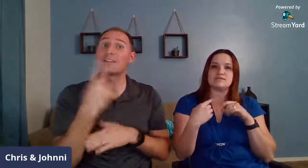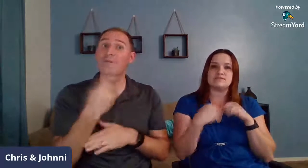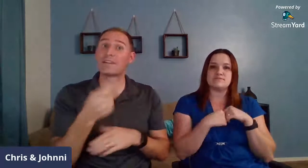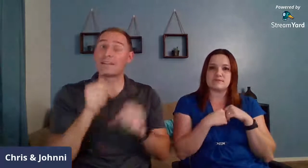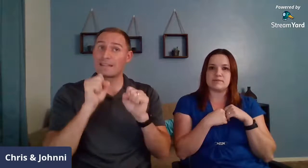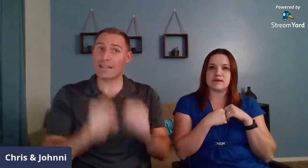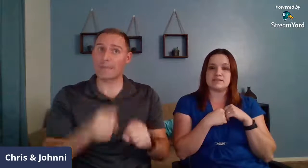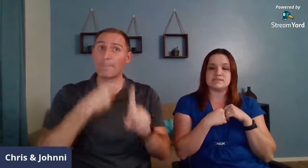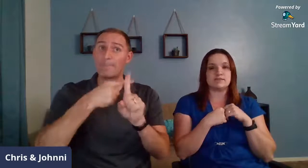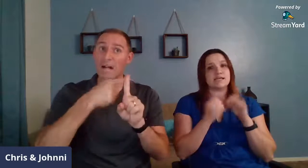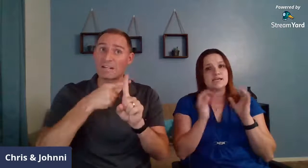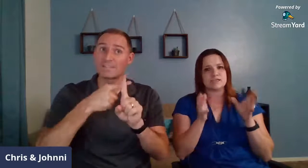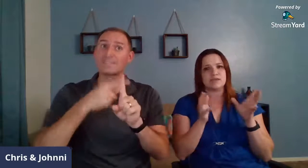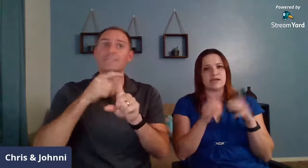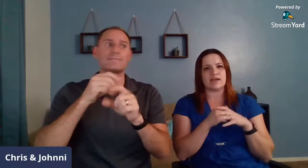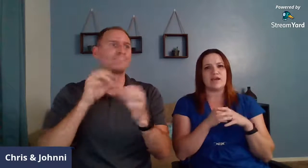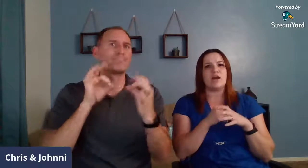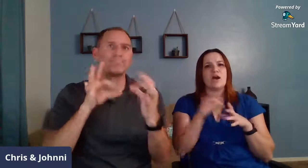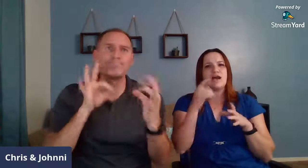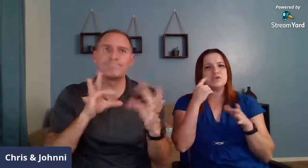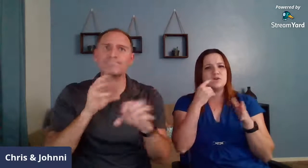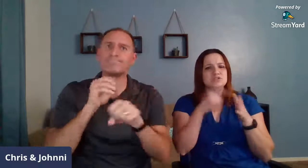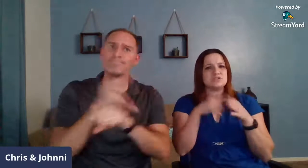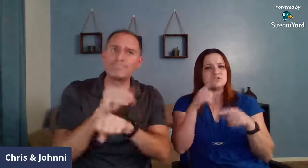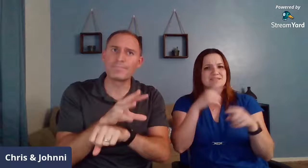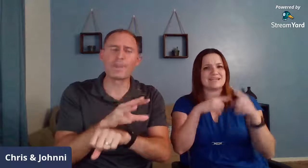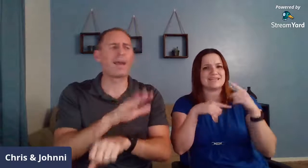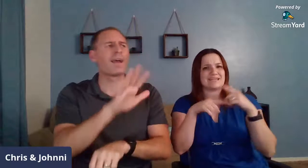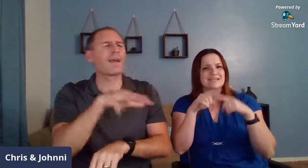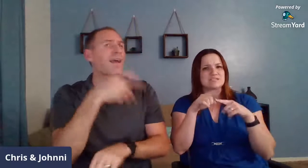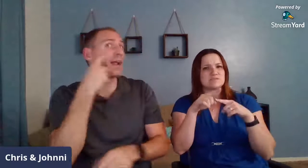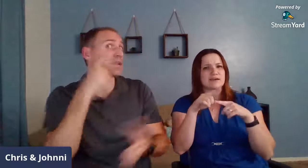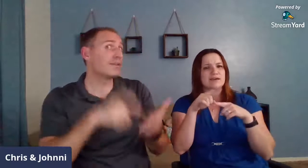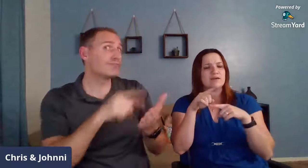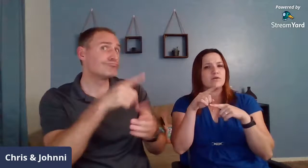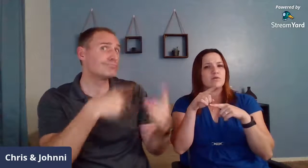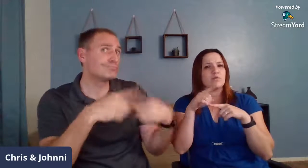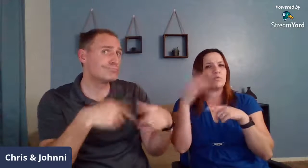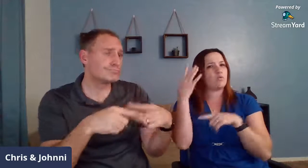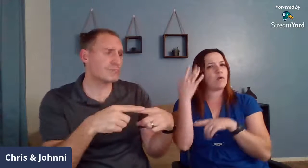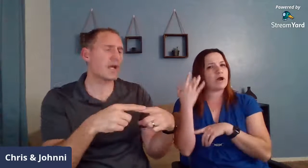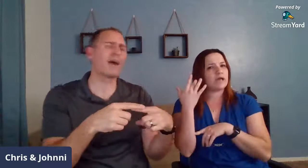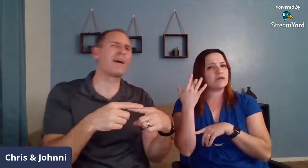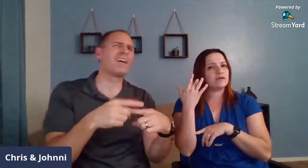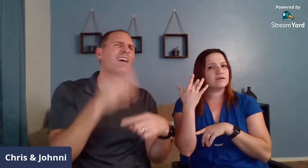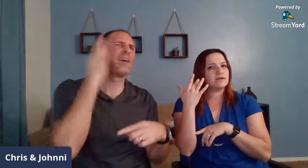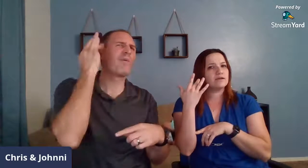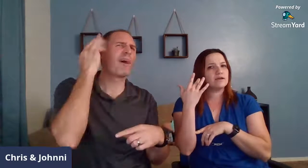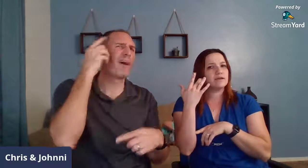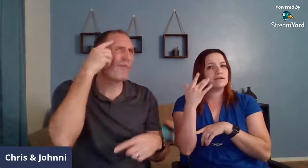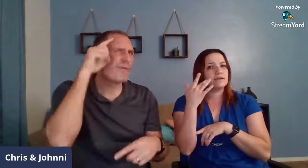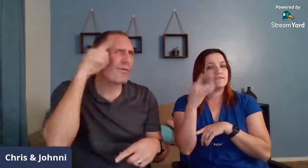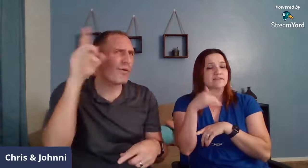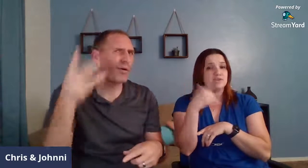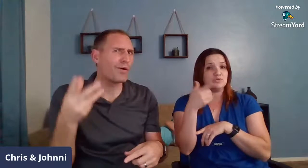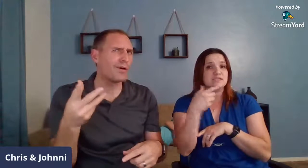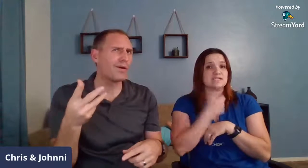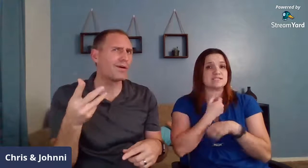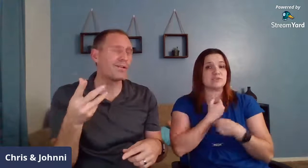positive feedback to be like, it's okay. I noticed you signed it this way. Why? If you can explain